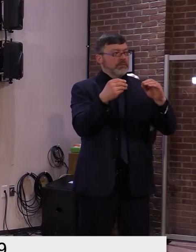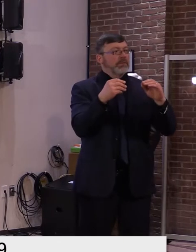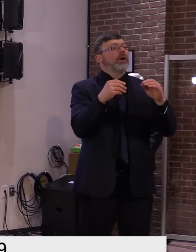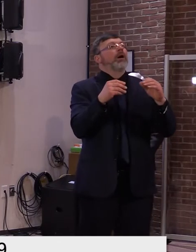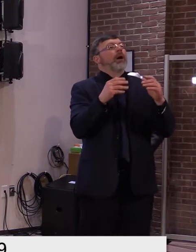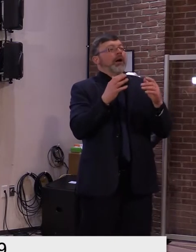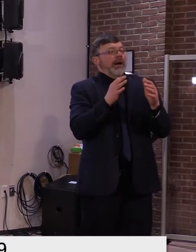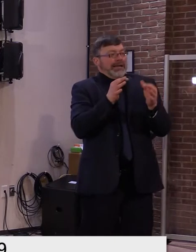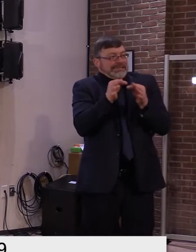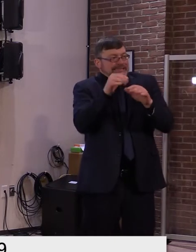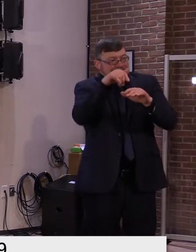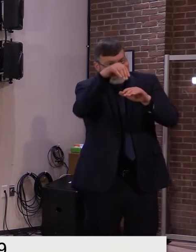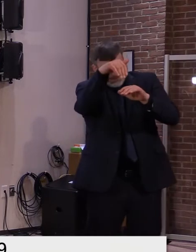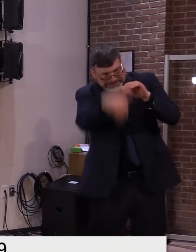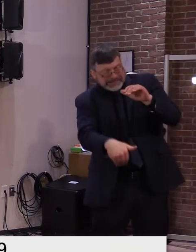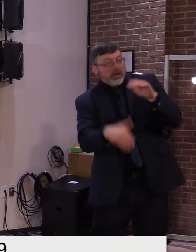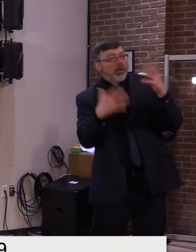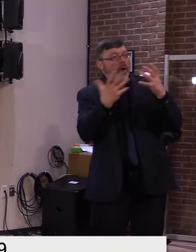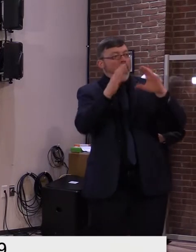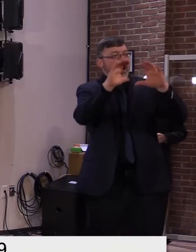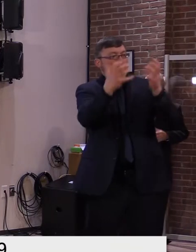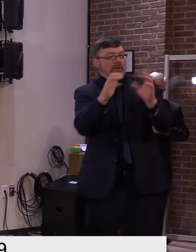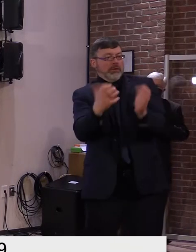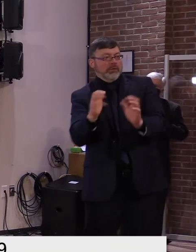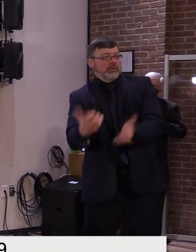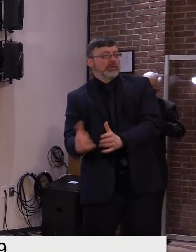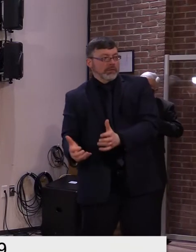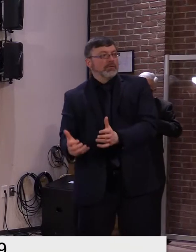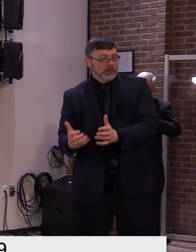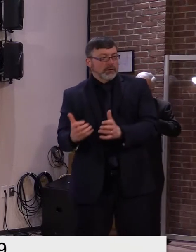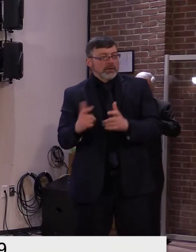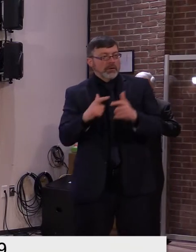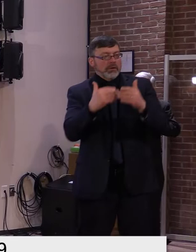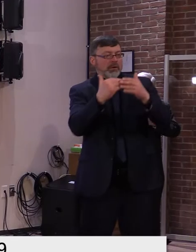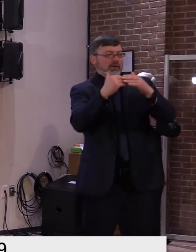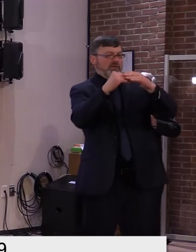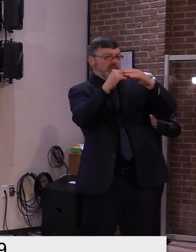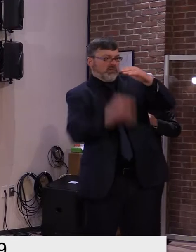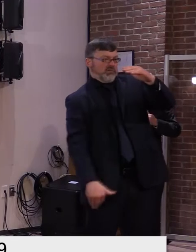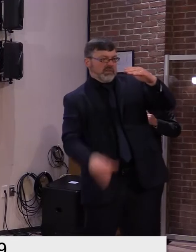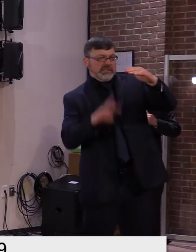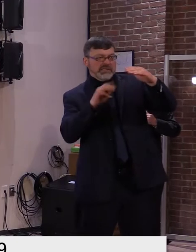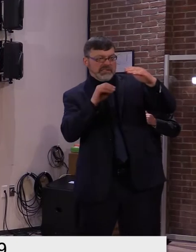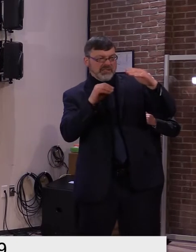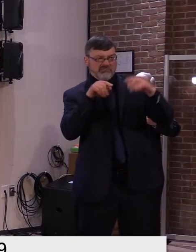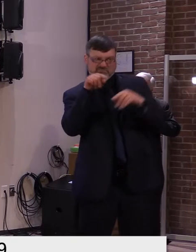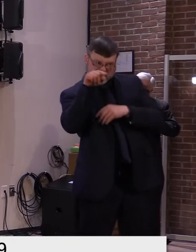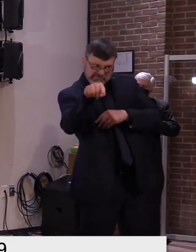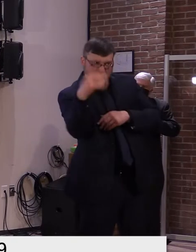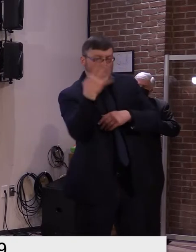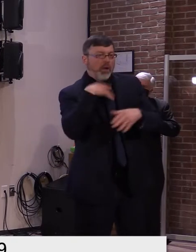to accomplish making every Vermonter over the age of 16 eligible by the end of April.